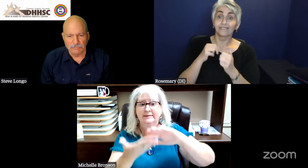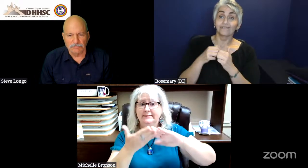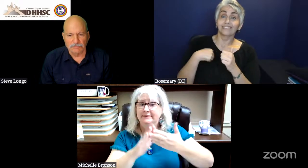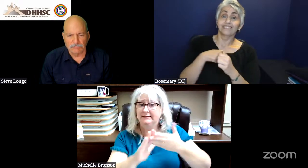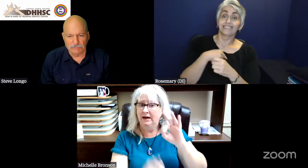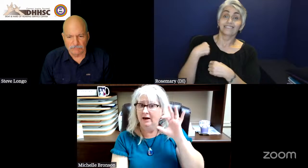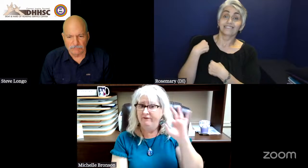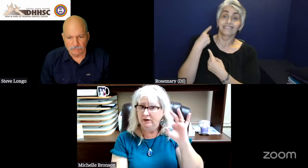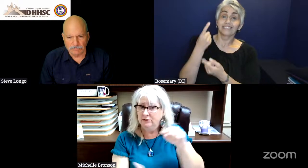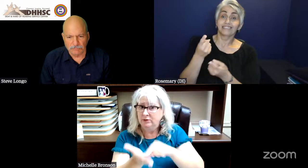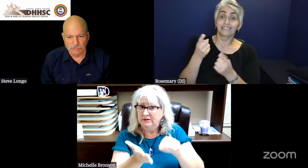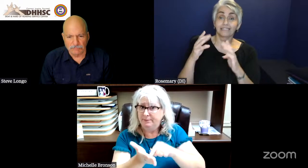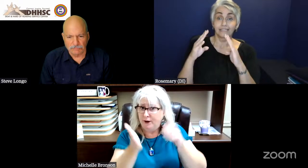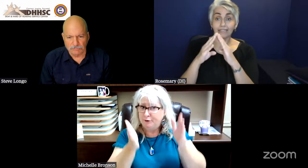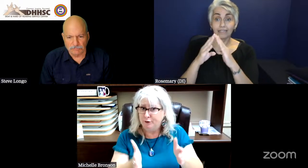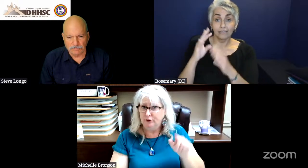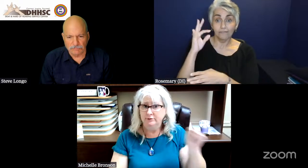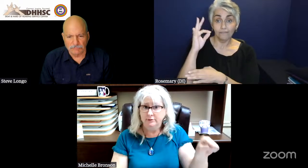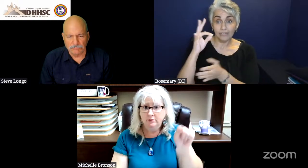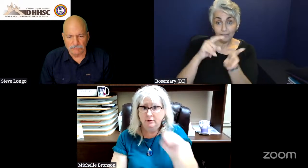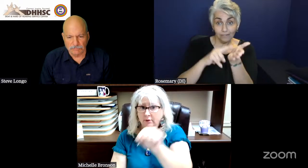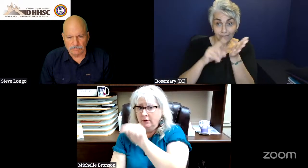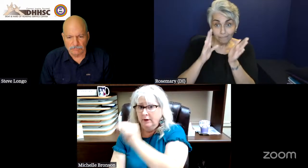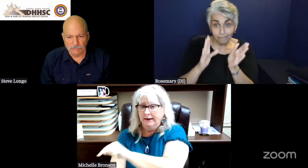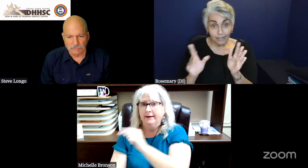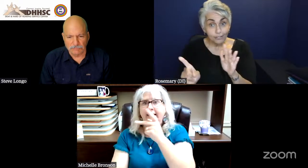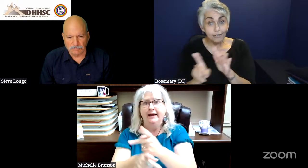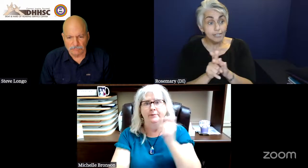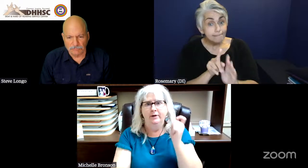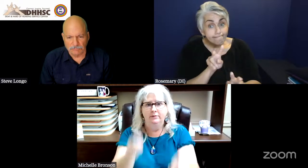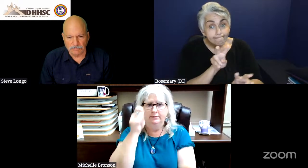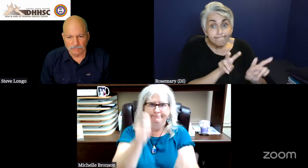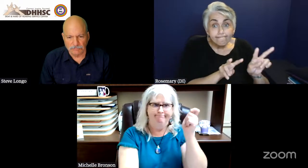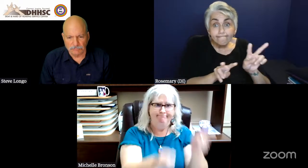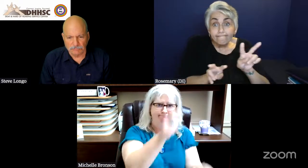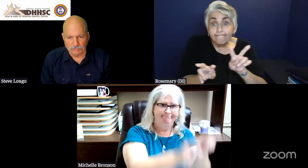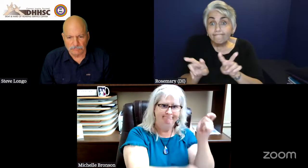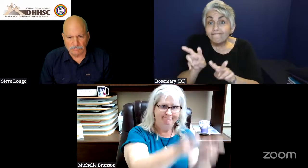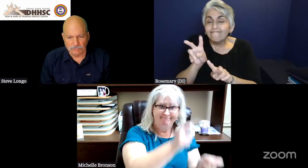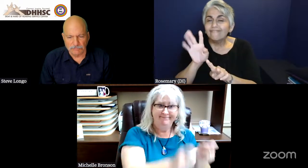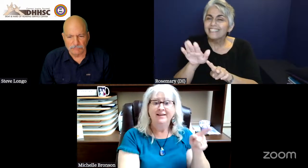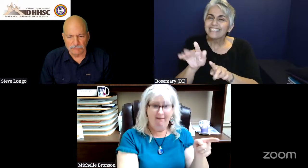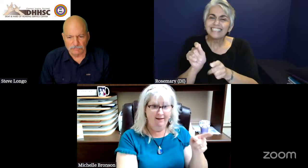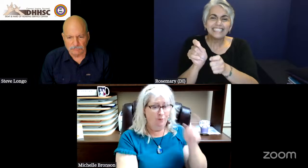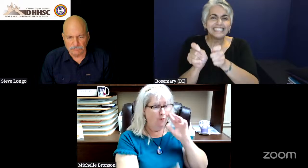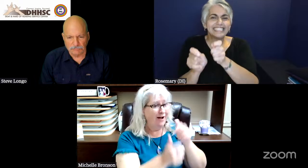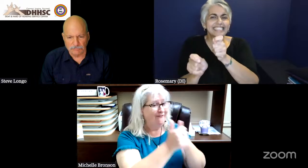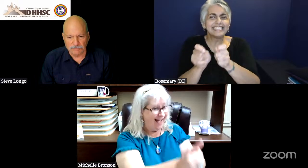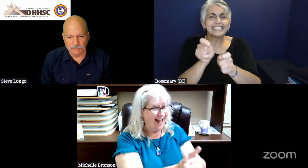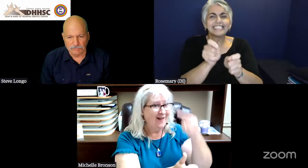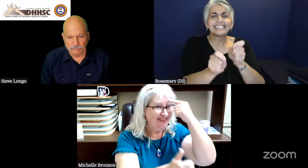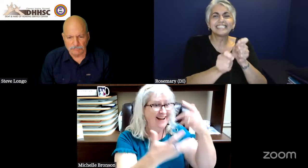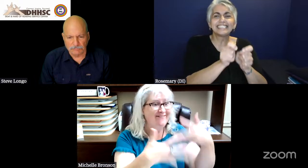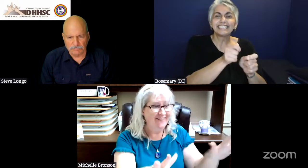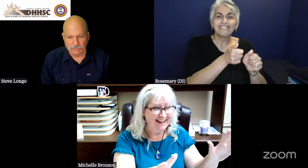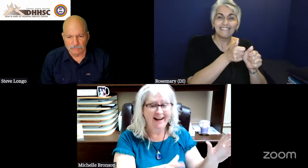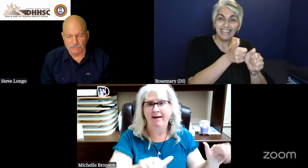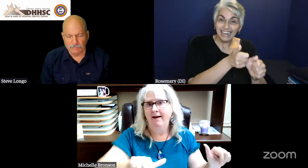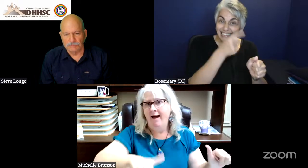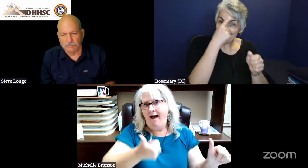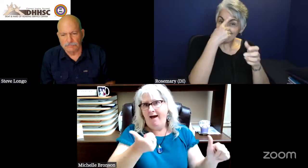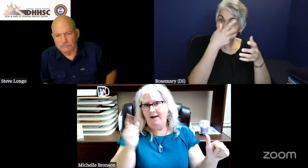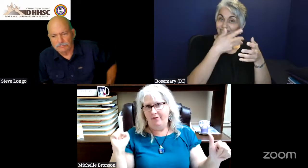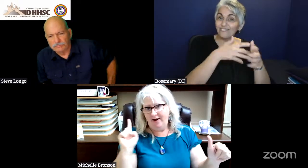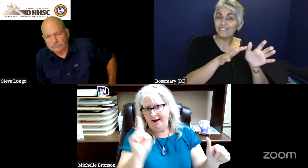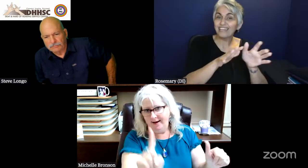the electrician has been stuck with us. The city of Fresno inspector looked over the place and